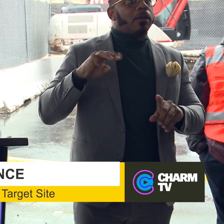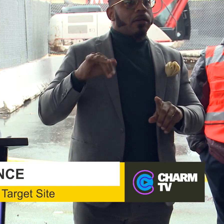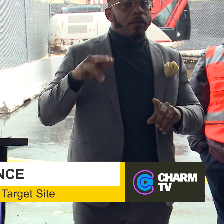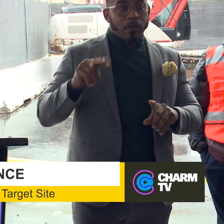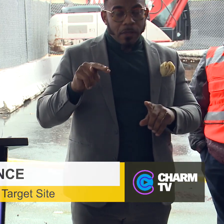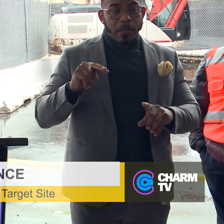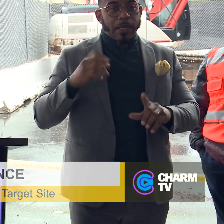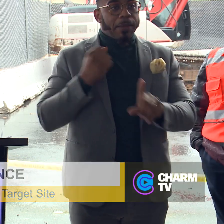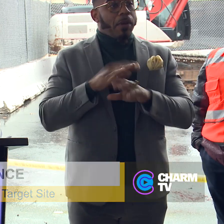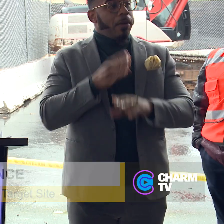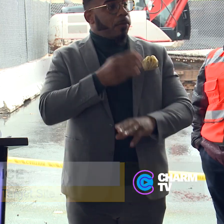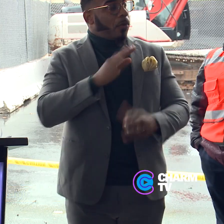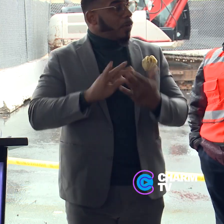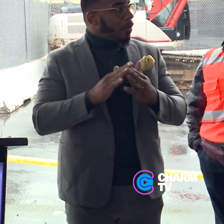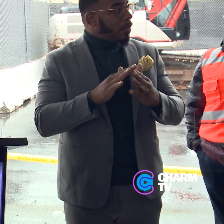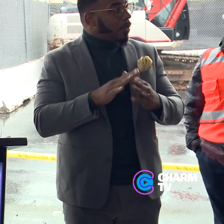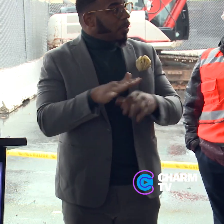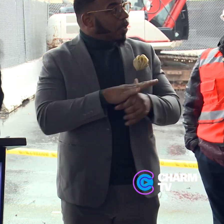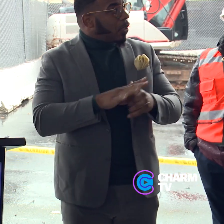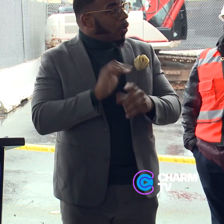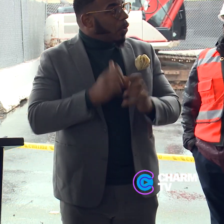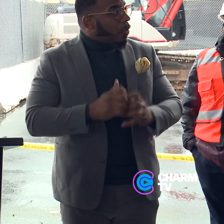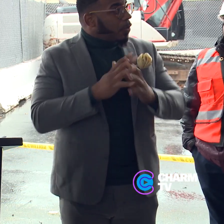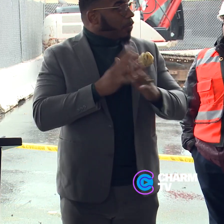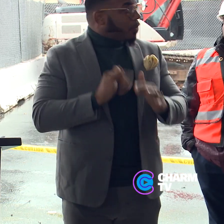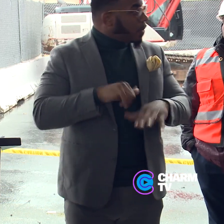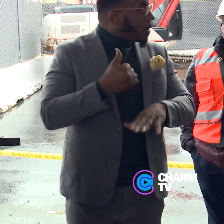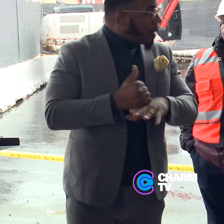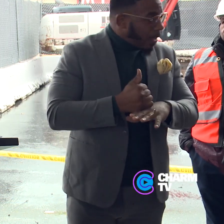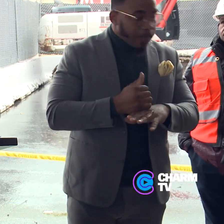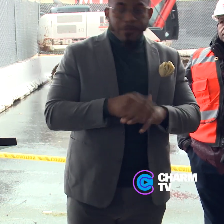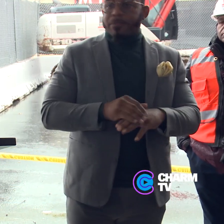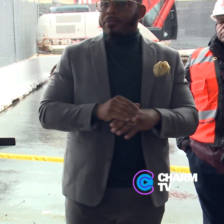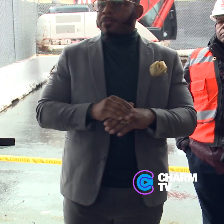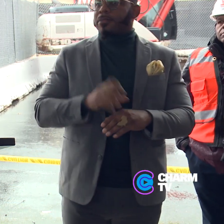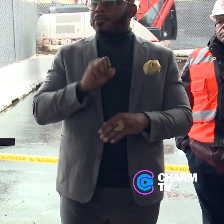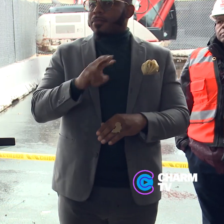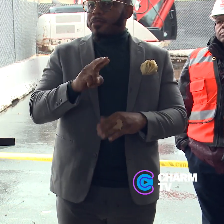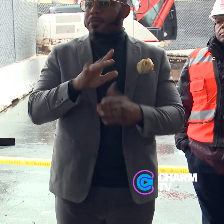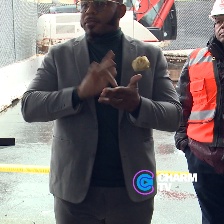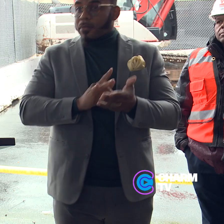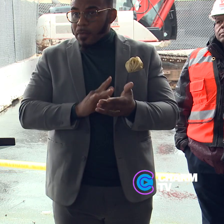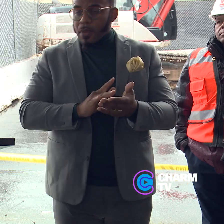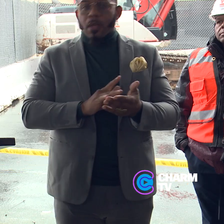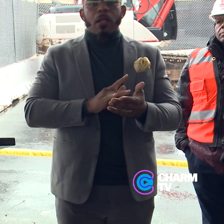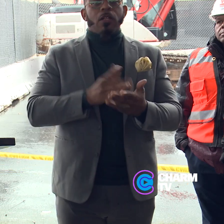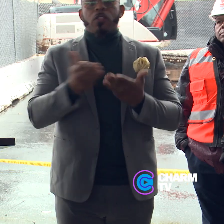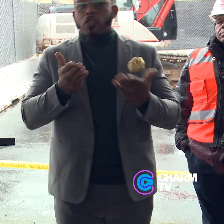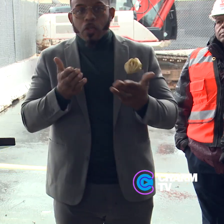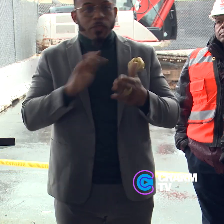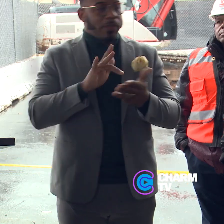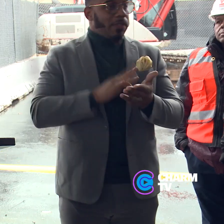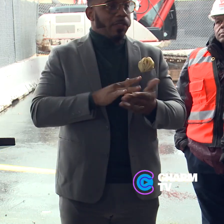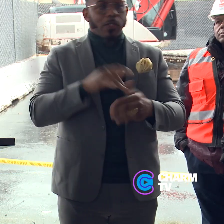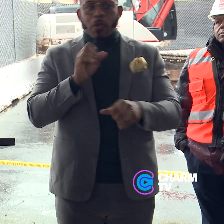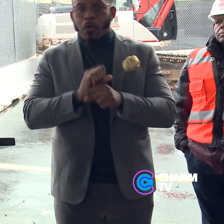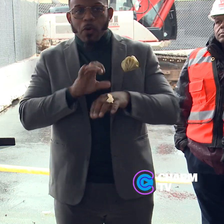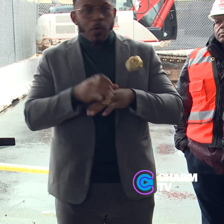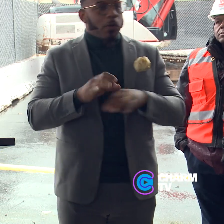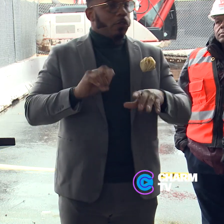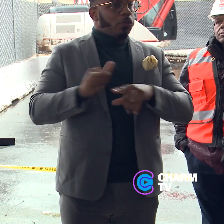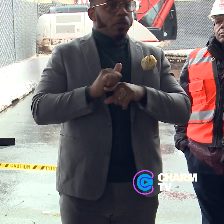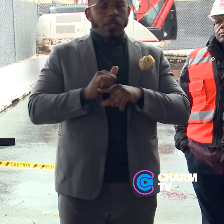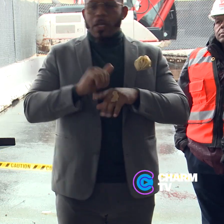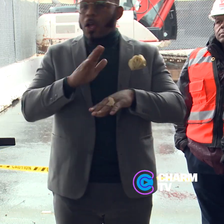on Baltimore City. A space where entrepreneurs can set up shop, senior medical and social services center, workforce training,